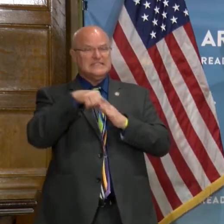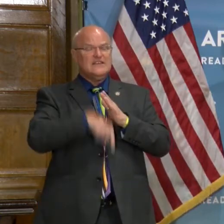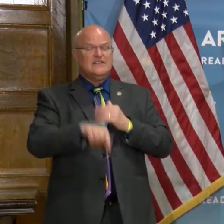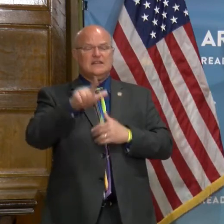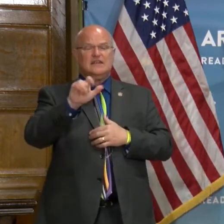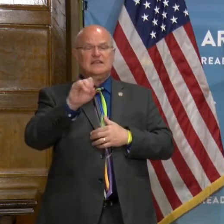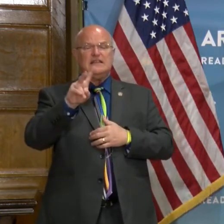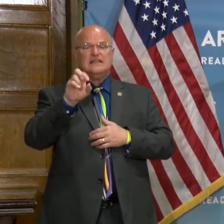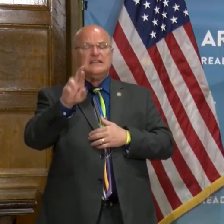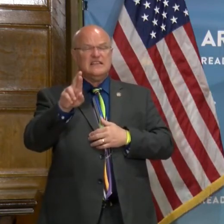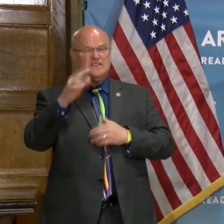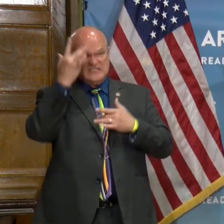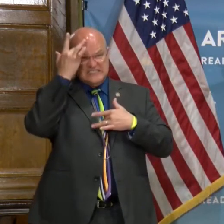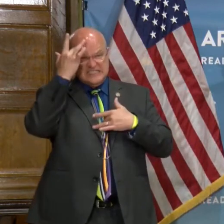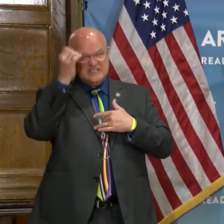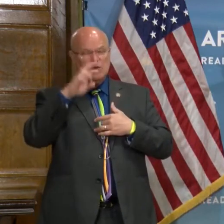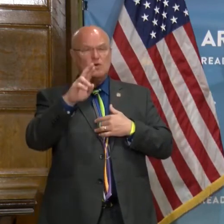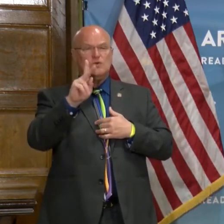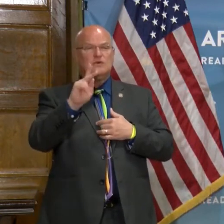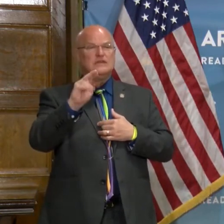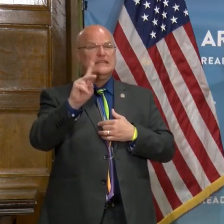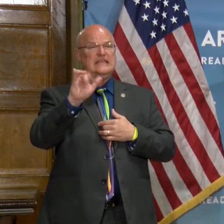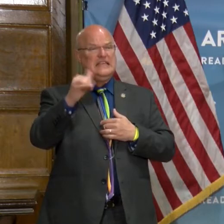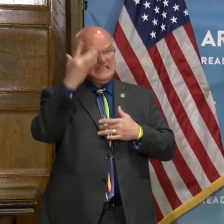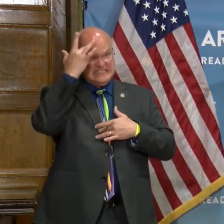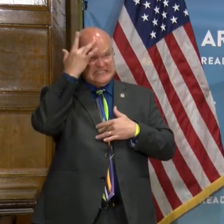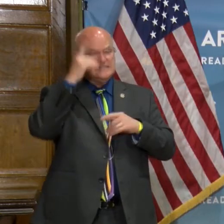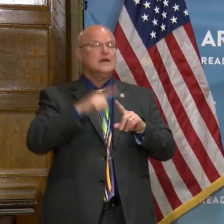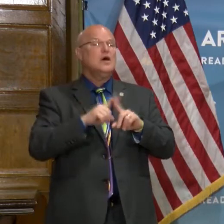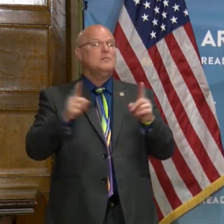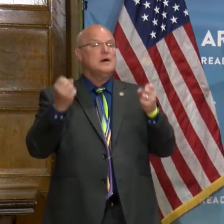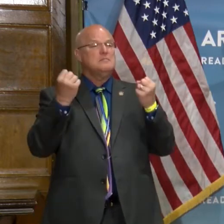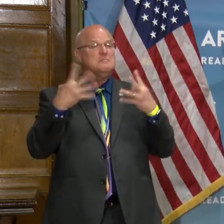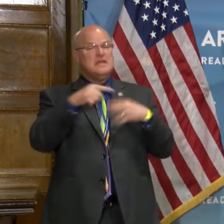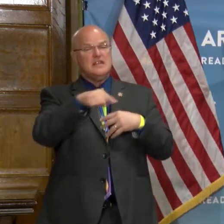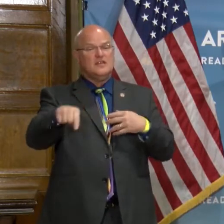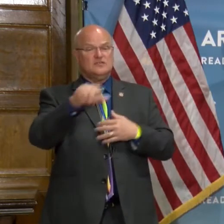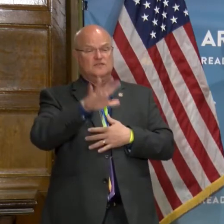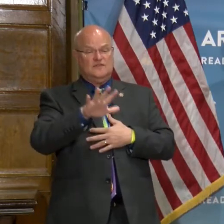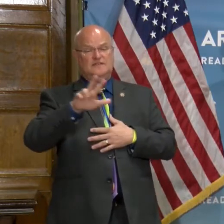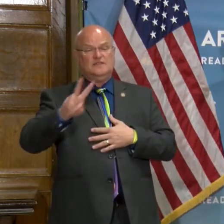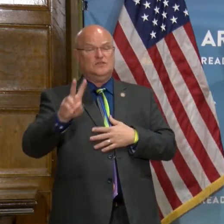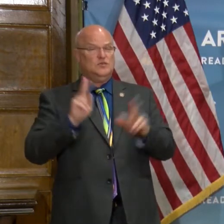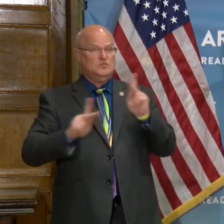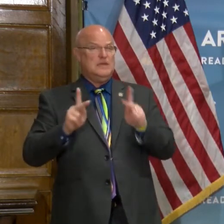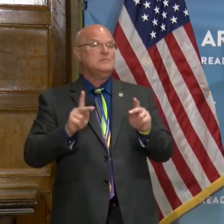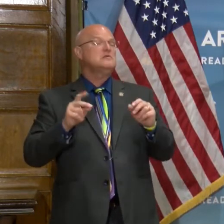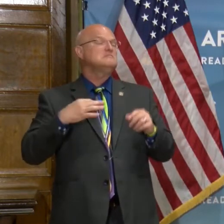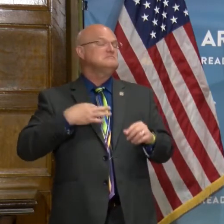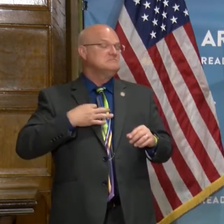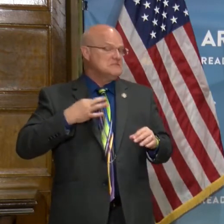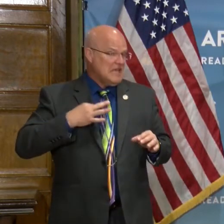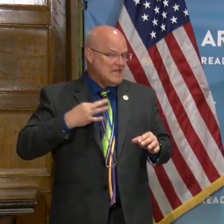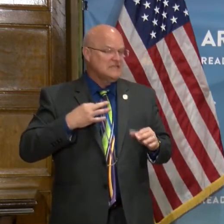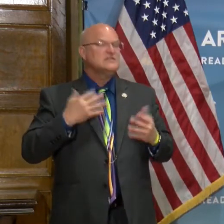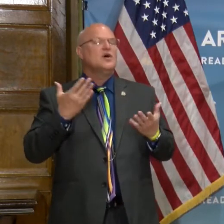liver disease or severe kidney disease, but many of those 52 may be candidates. So we will be getting this out